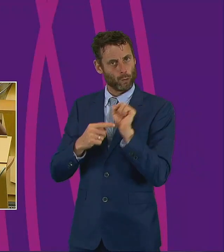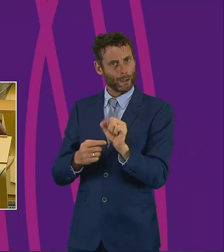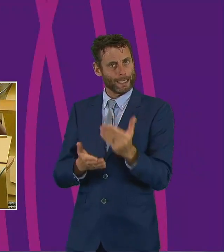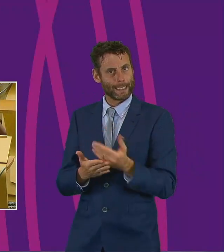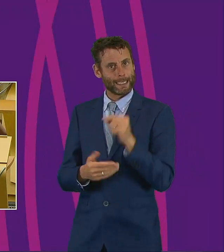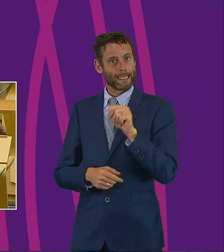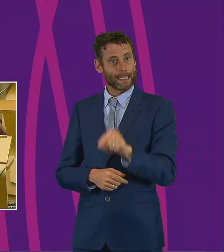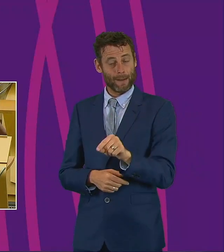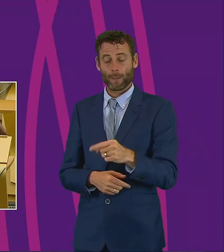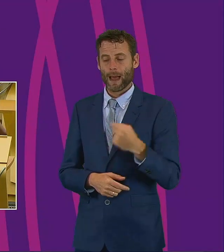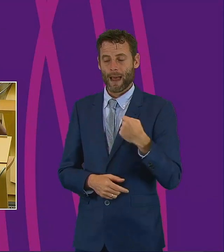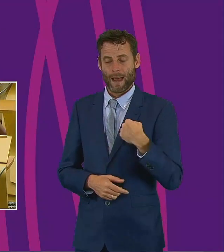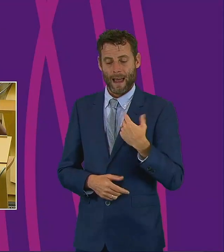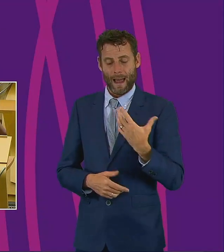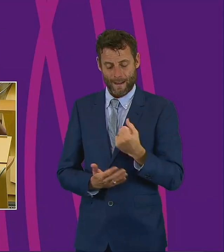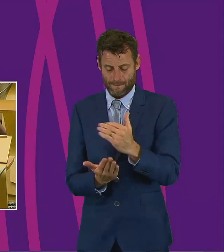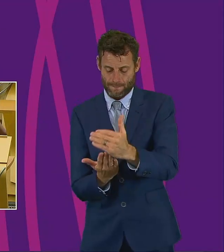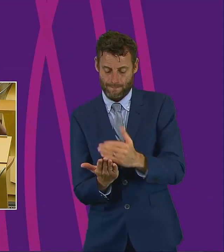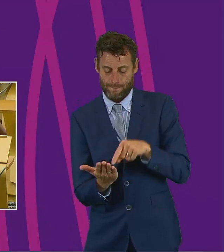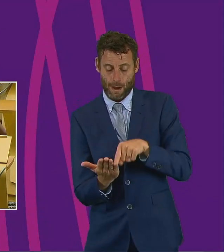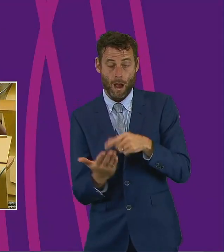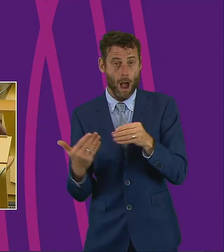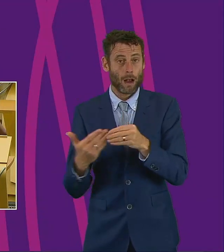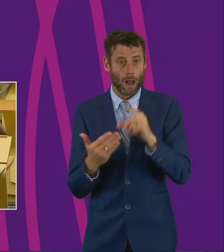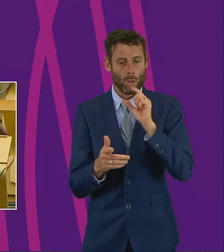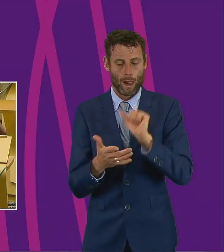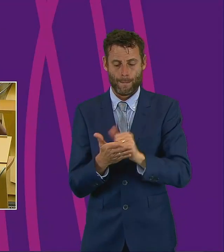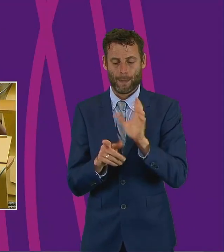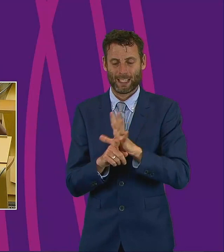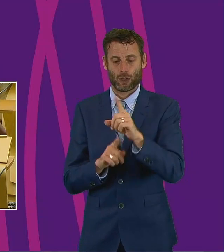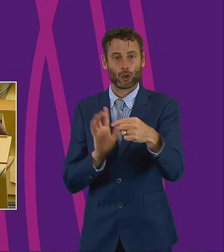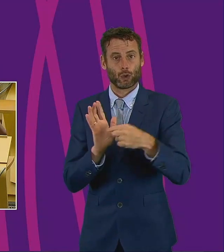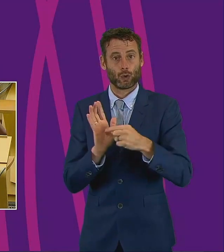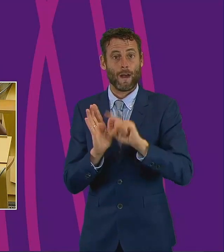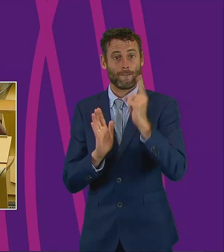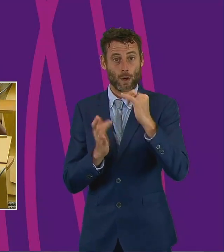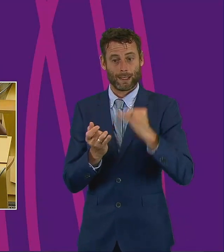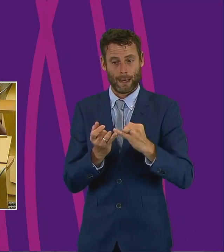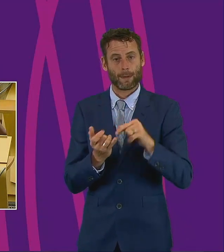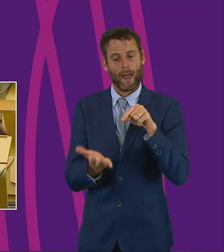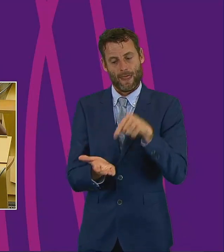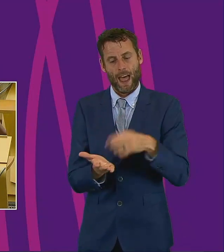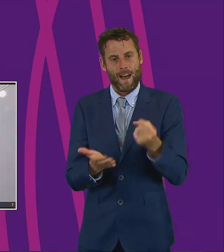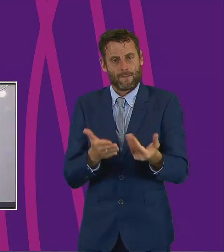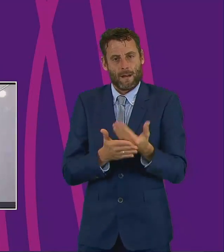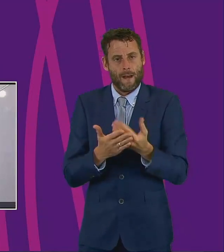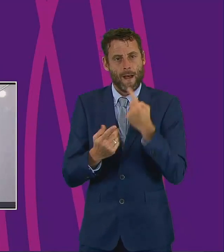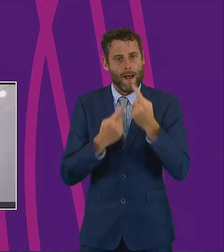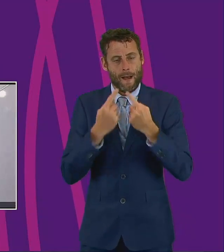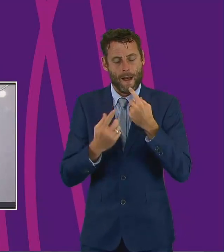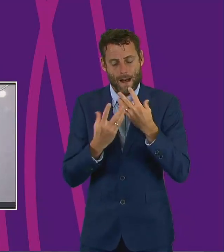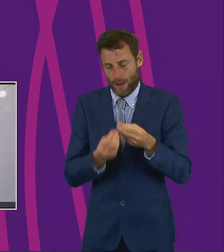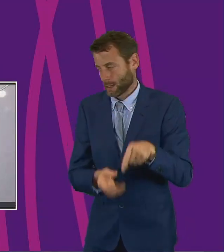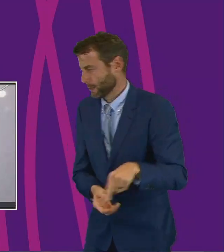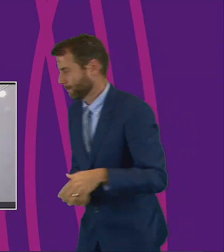the most up-to-date scientific advice will be published by Tuesday, the 1st of September. Mark Ruskell.